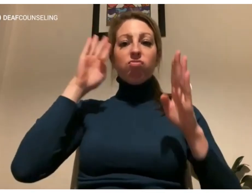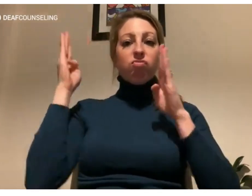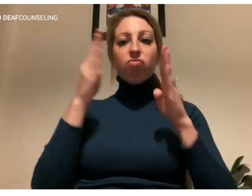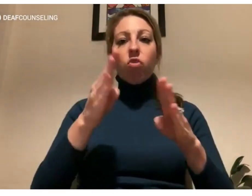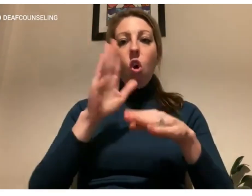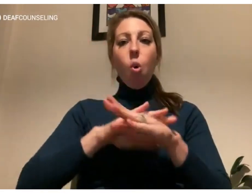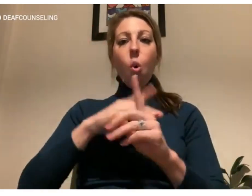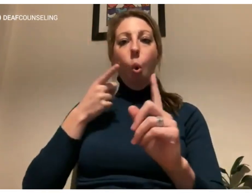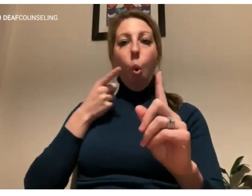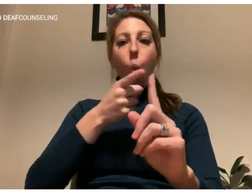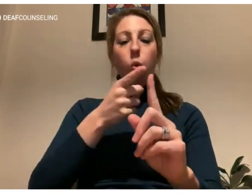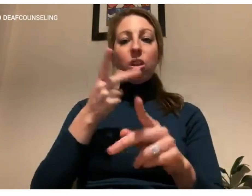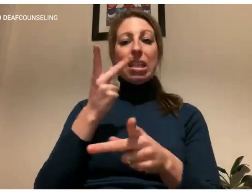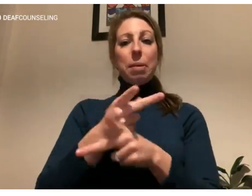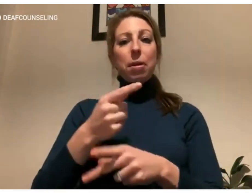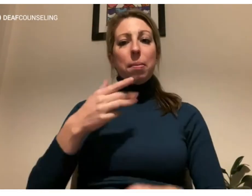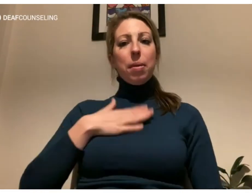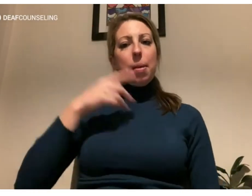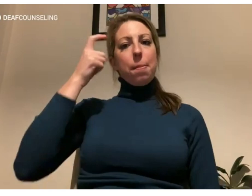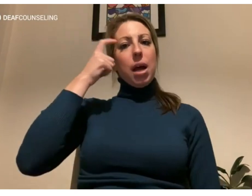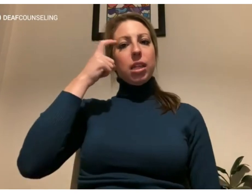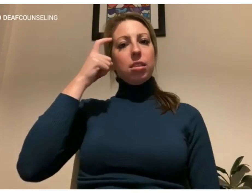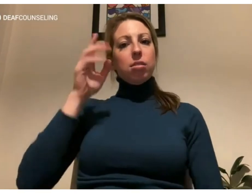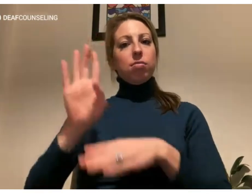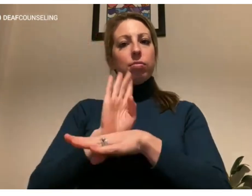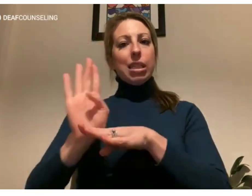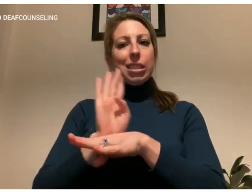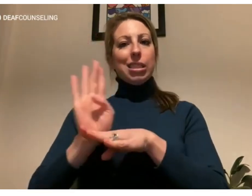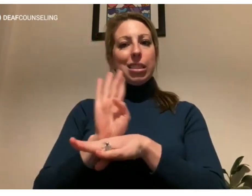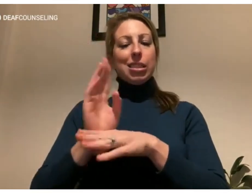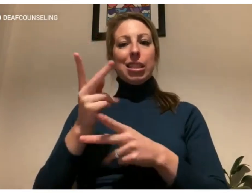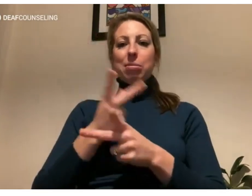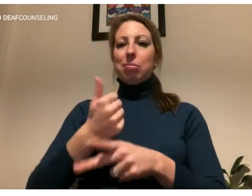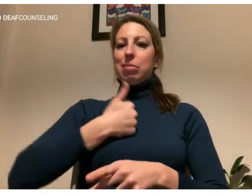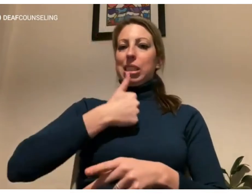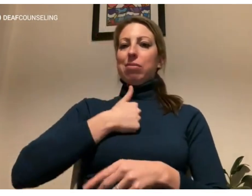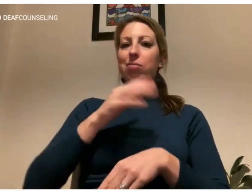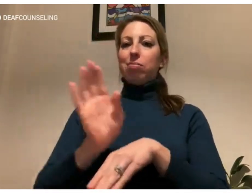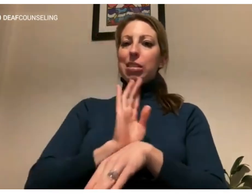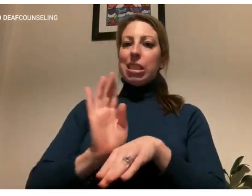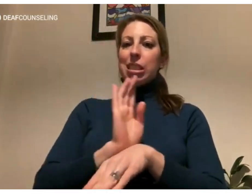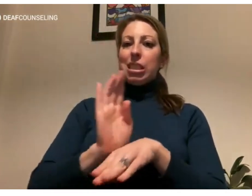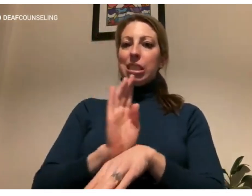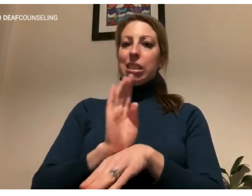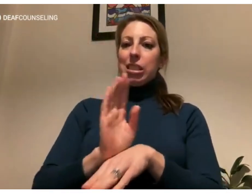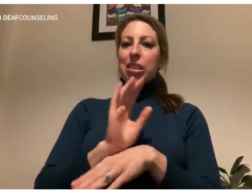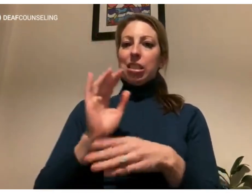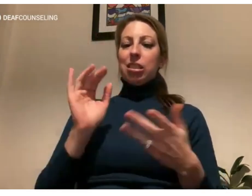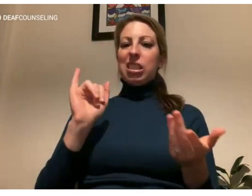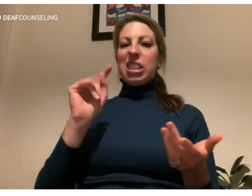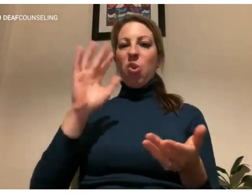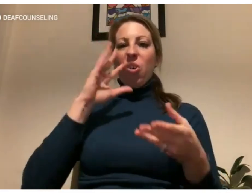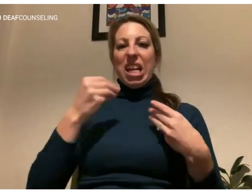helps me focus on what things I want and keeps my mind busy.